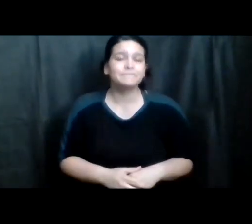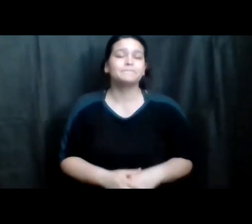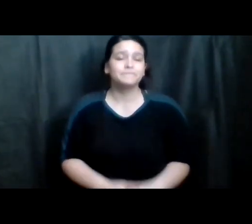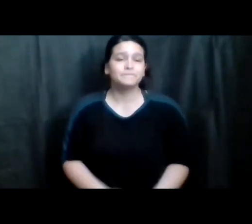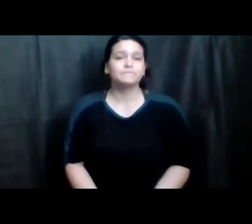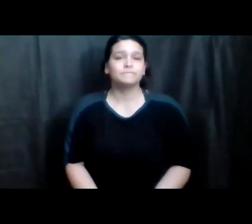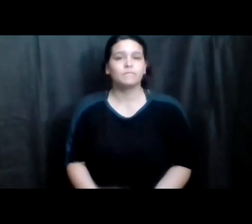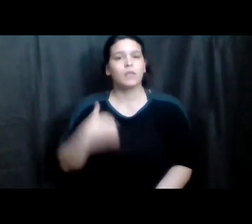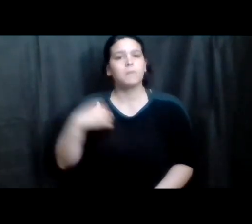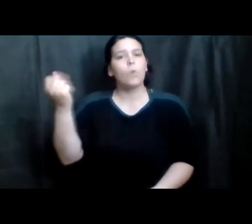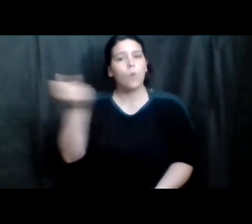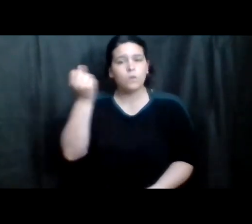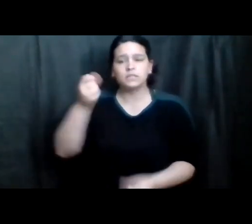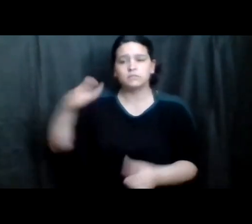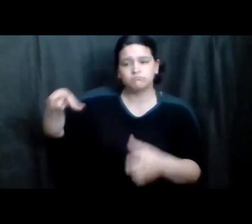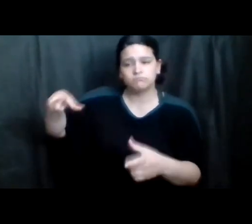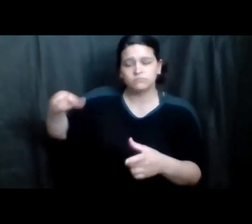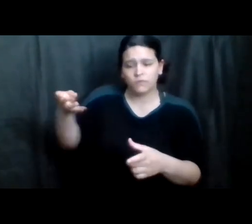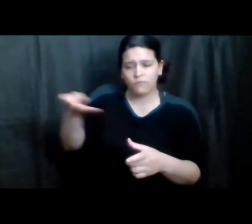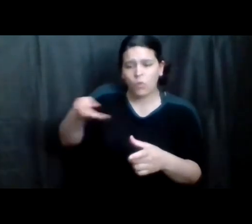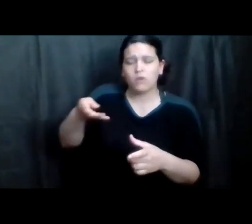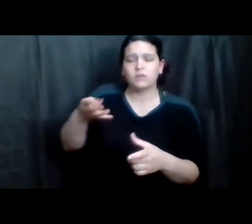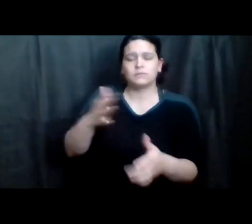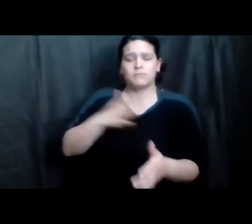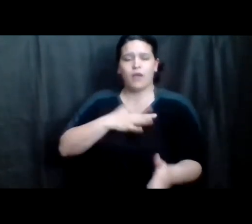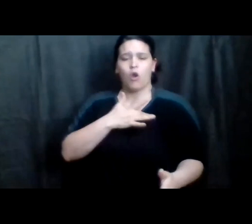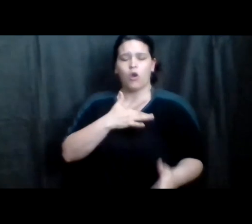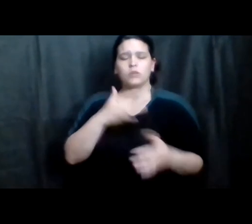I'm holding those in my heart tonight, talking to you all